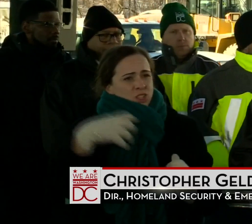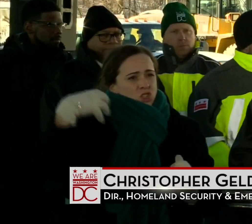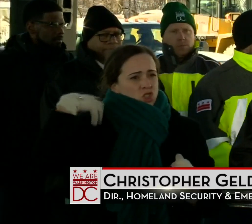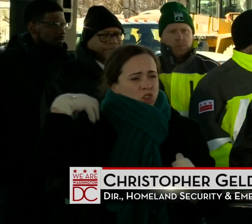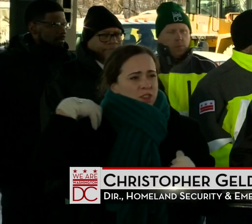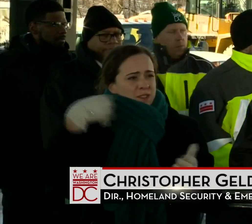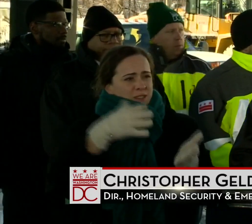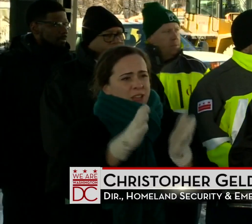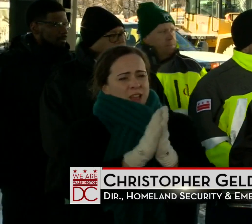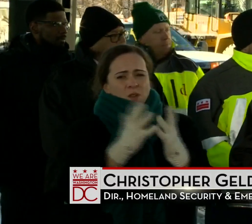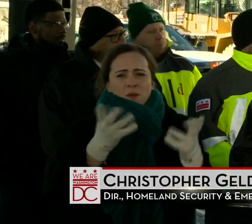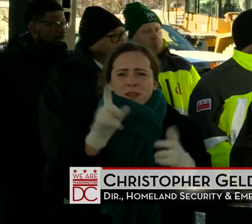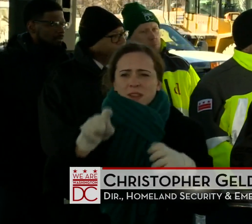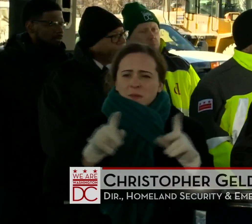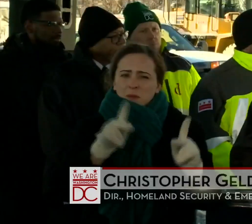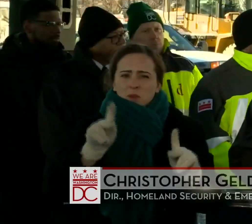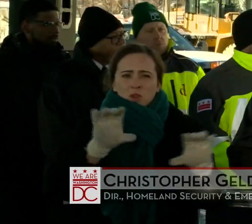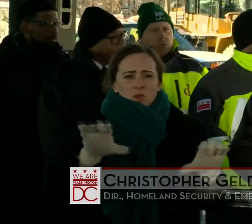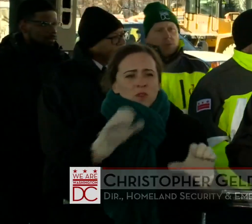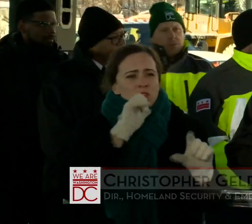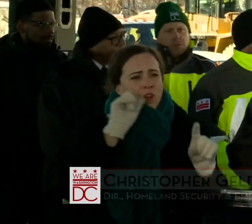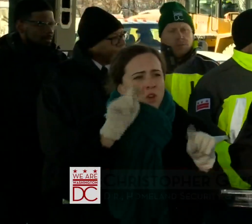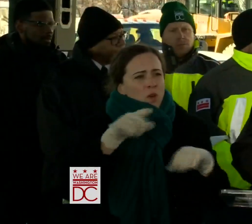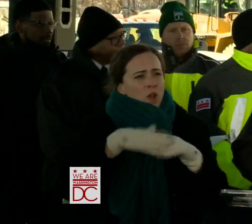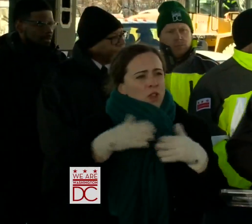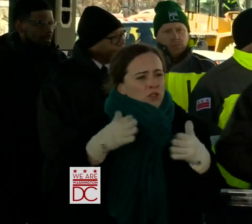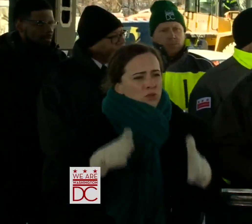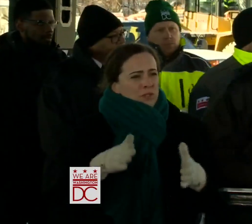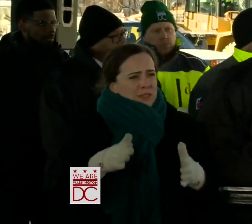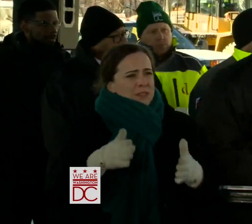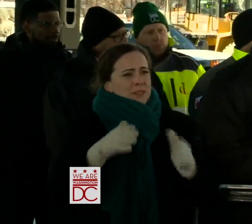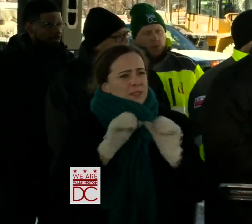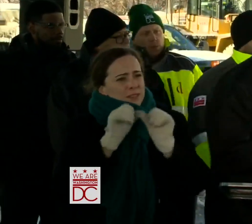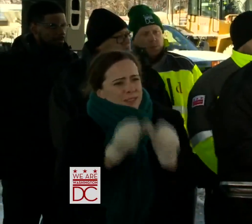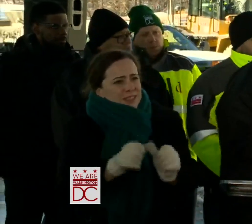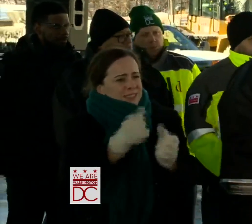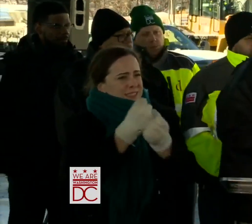what we need folks to do as far as staying off the streets and keeping yourself safe.